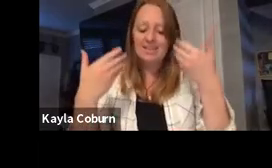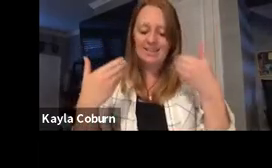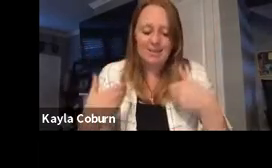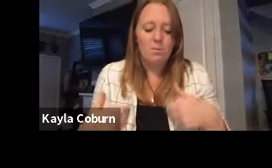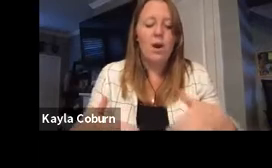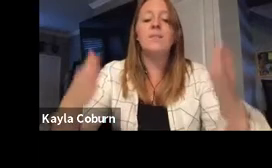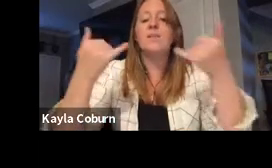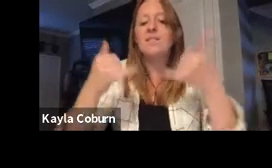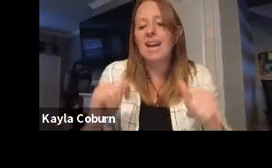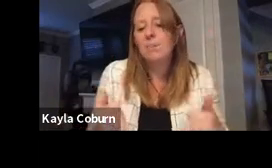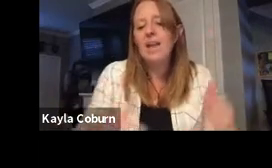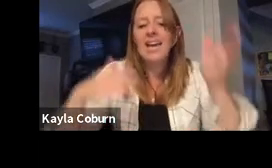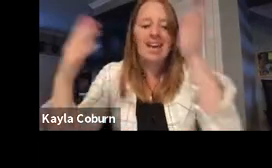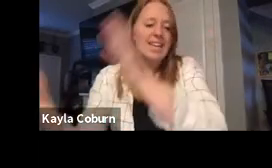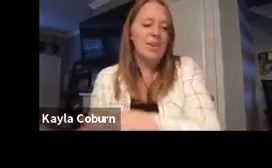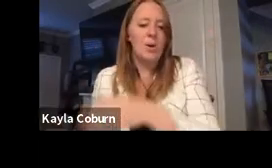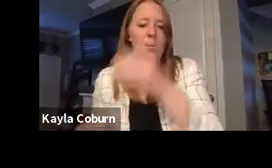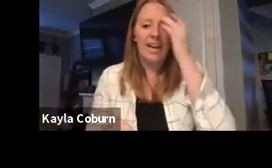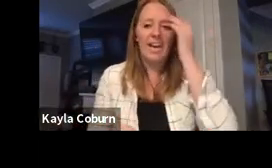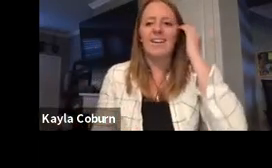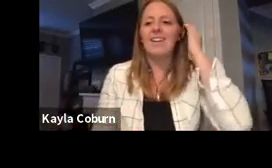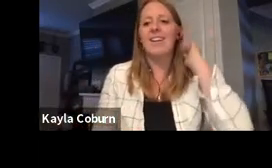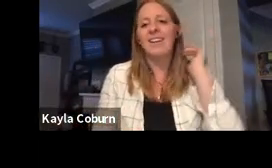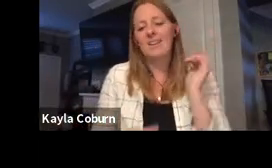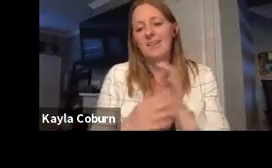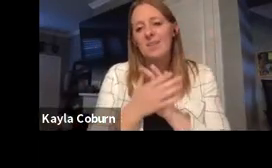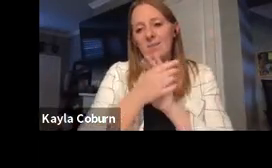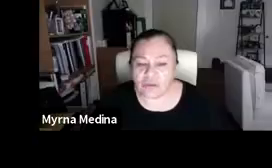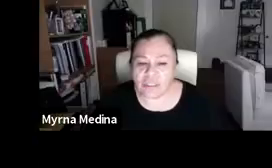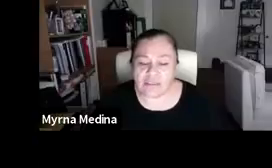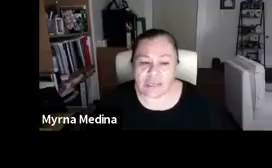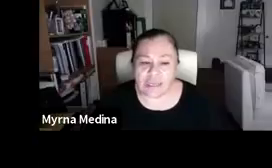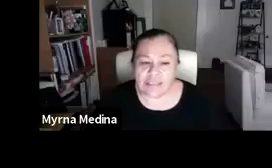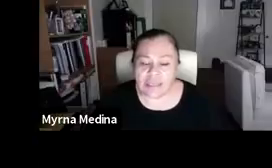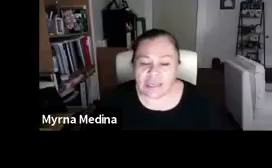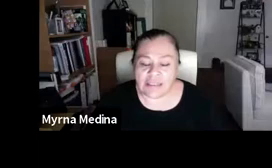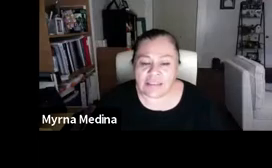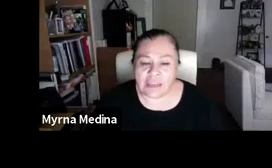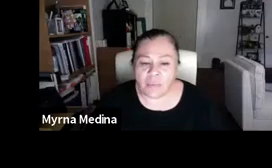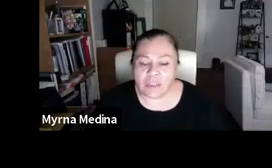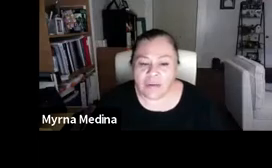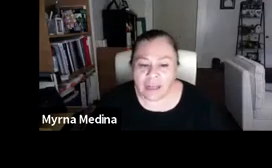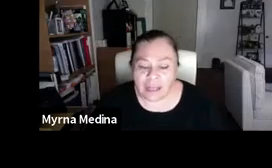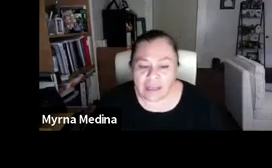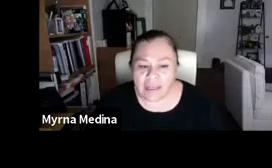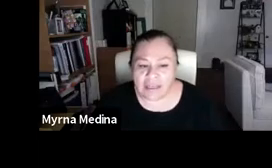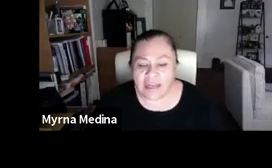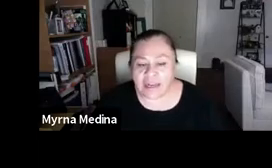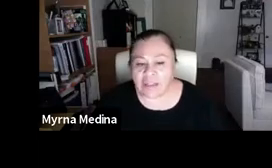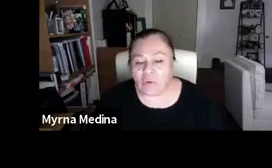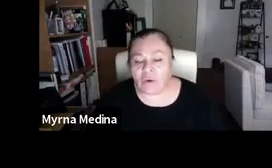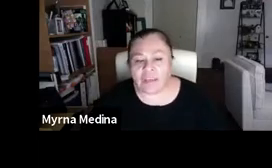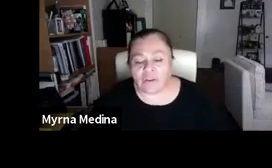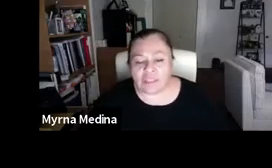can prompt them to sign play and then you can go play. Entonces, si es tiempo de trabajar y